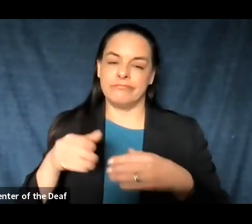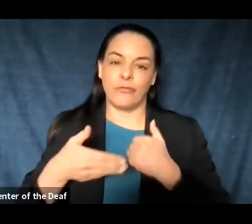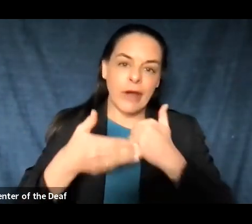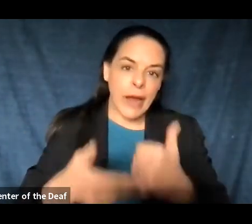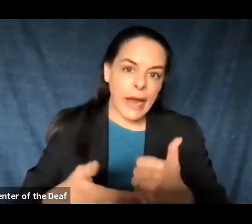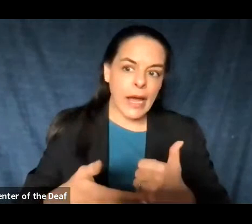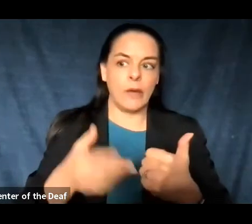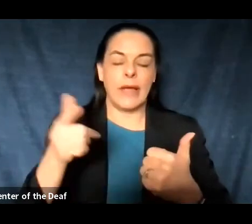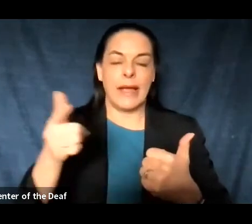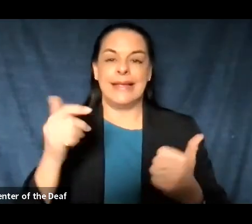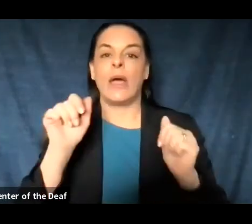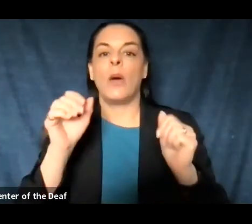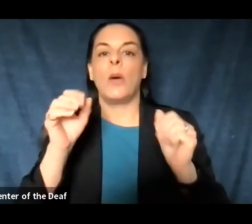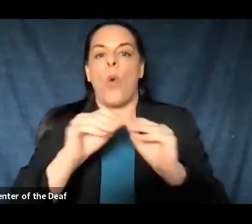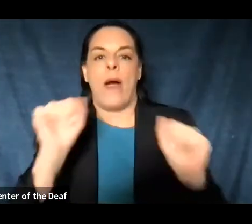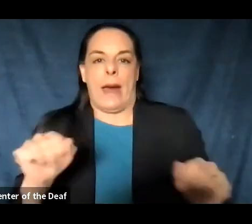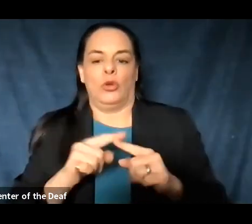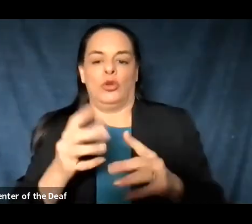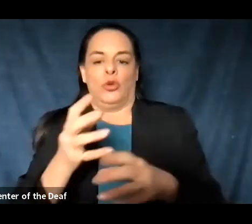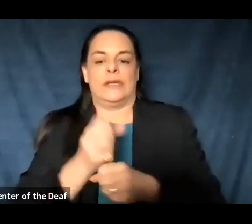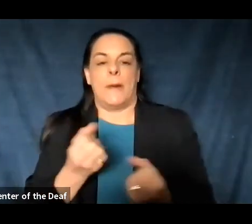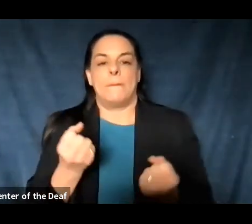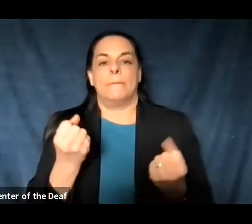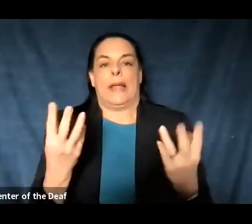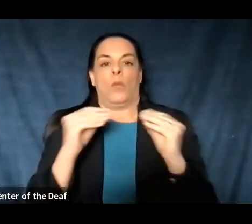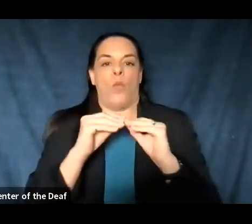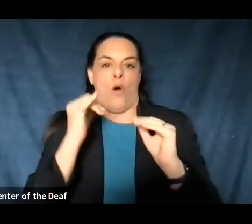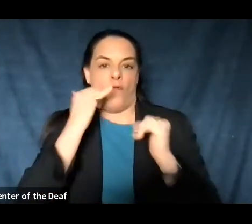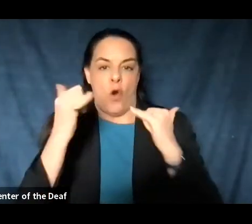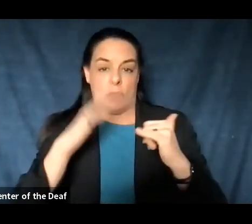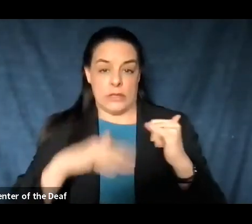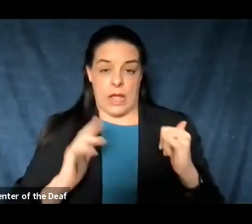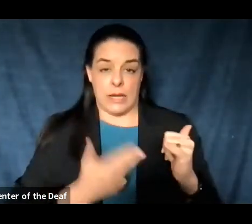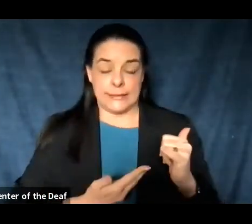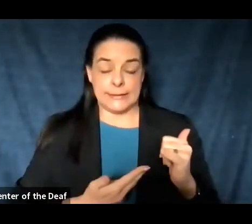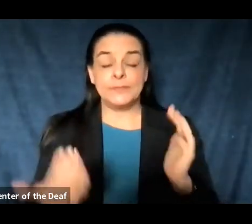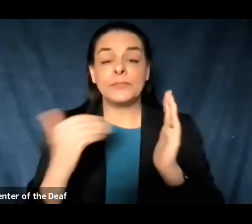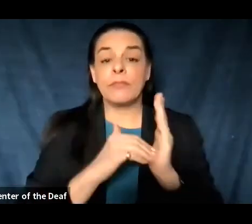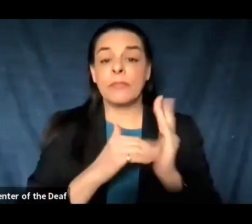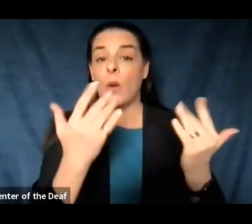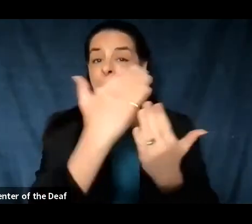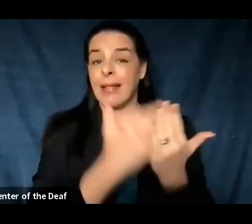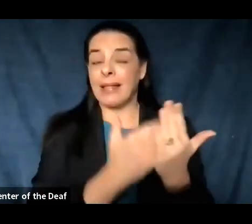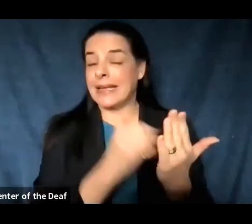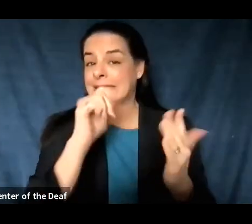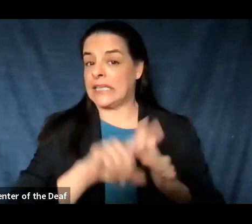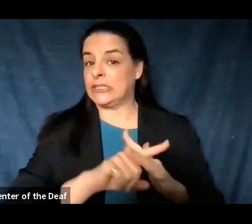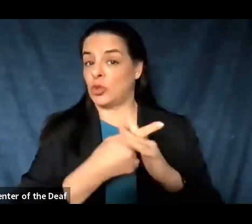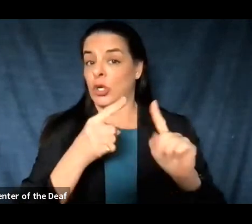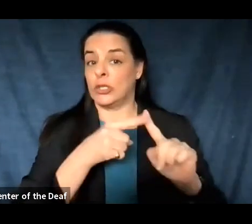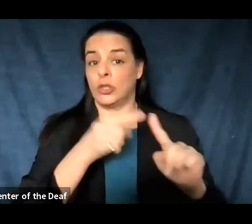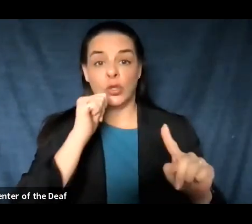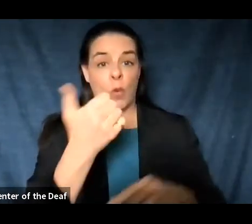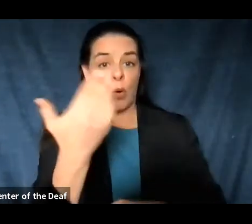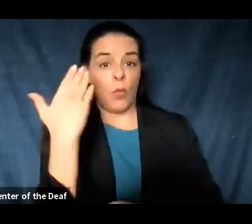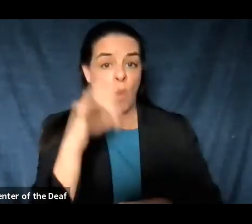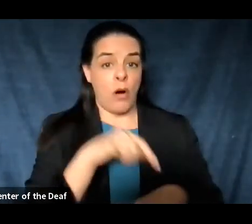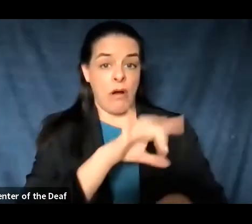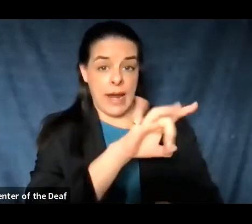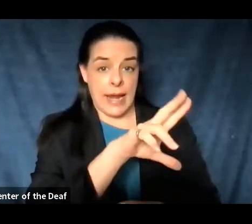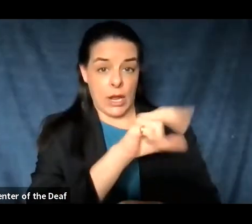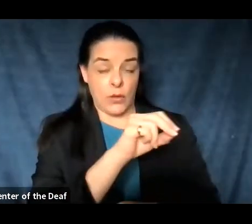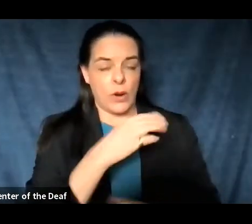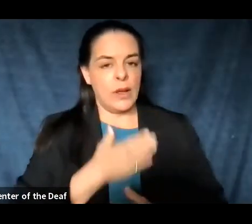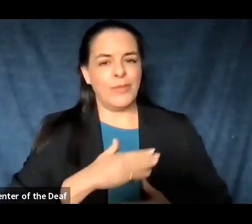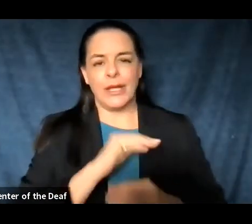capacity to receive calls. Once again, the waitlist won't be active until tomorrow morning at 8:30, so please don't